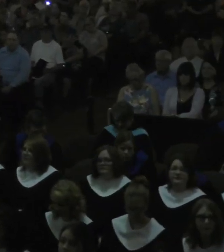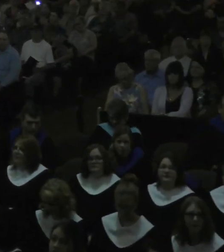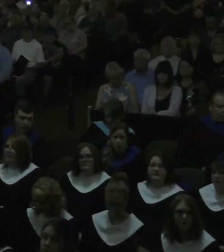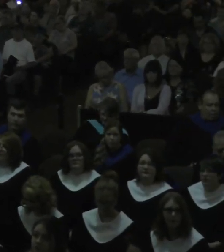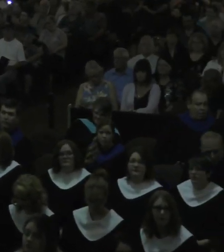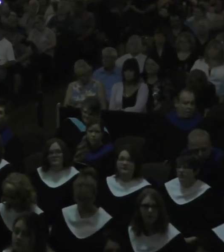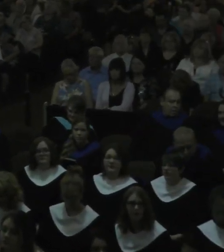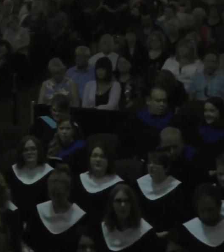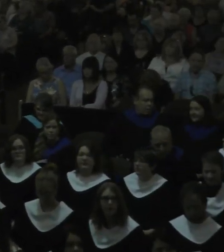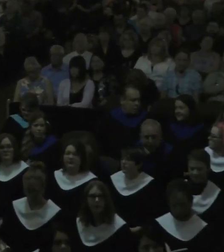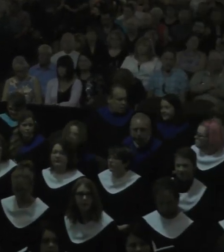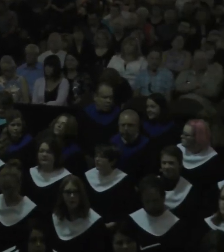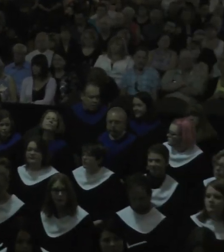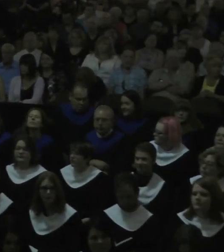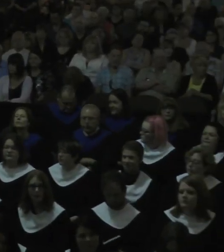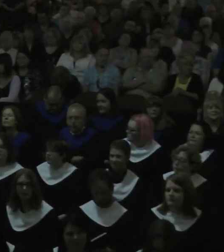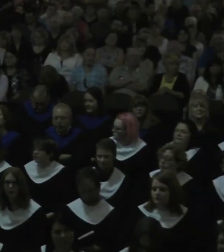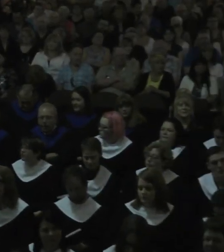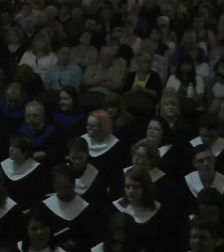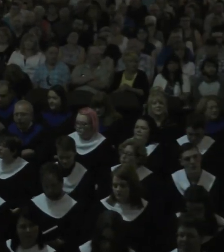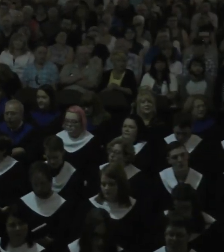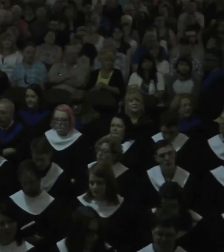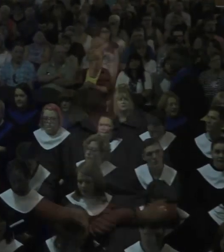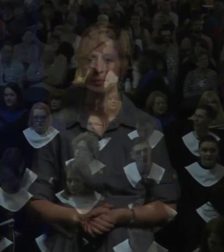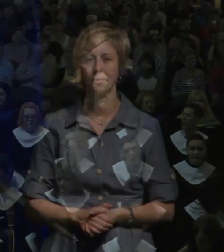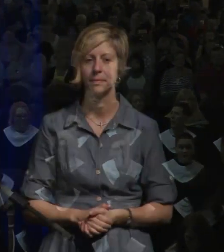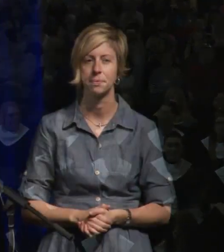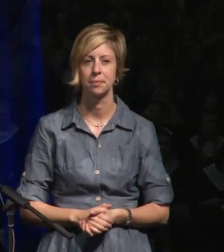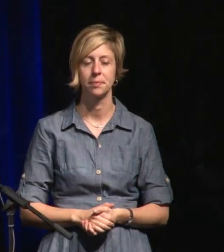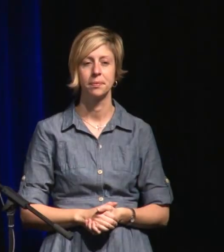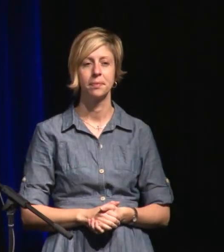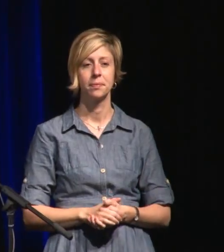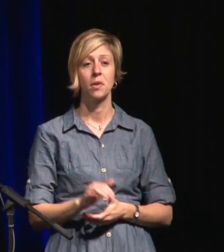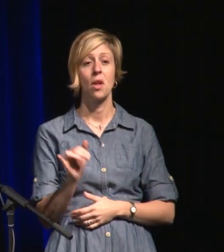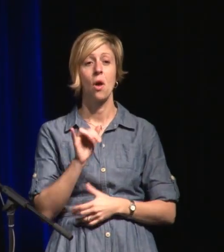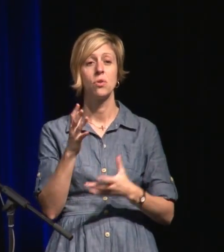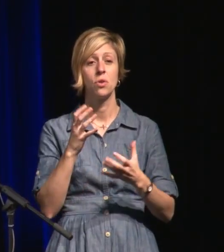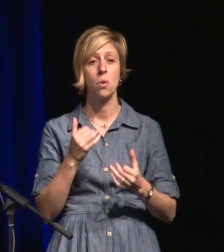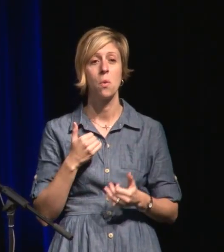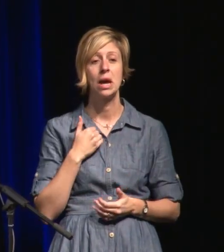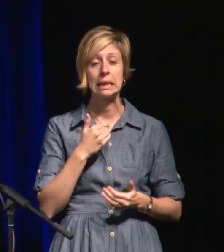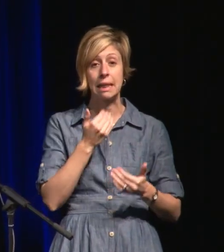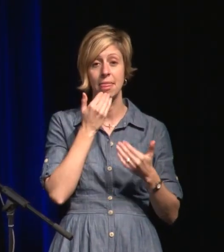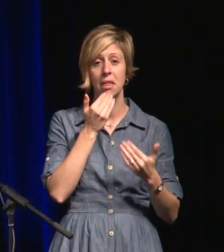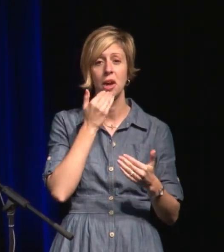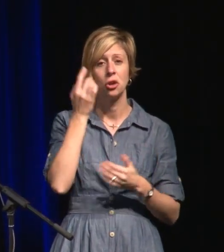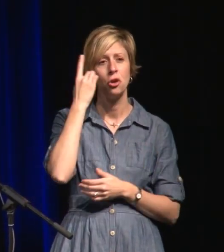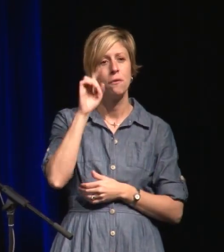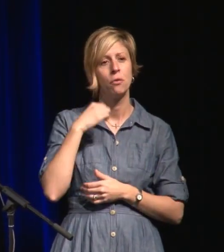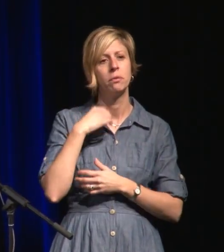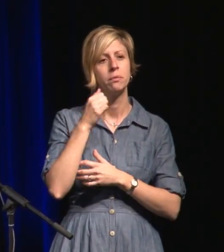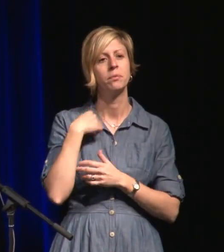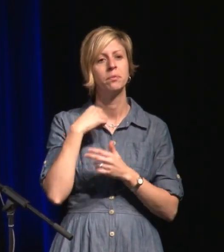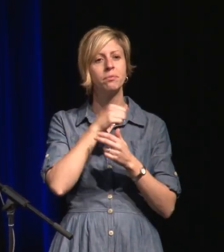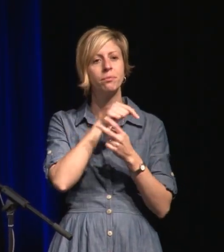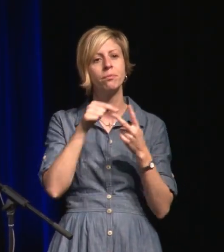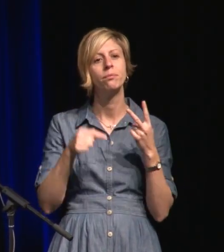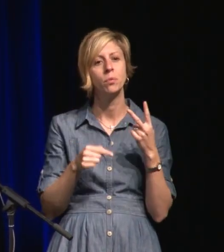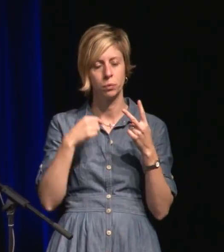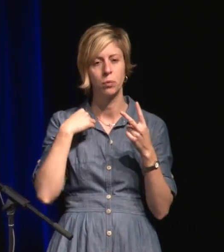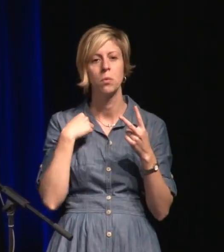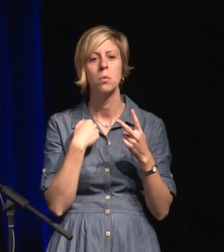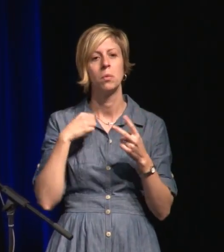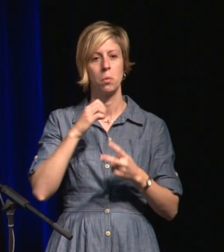I would like to take this opportunity to recognize and thank a couple of Marconi employees who have retired this academic